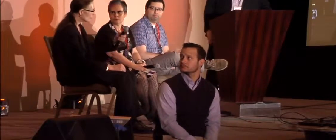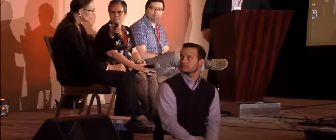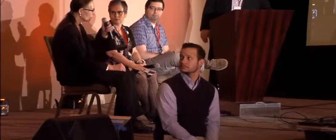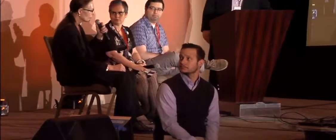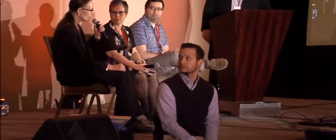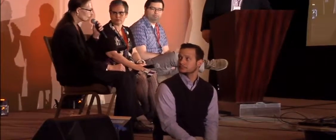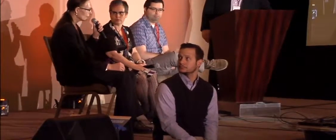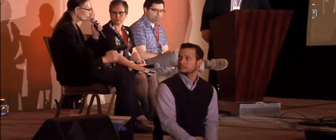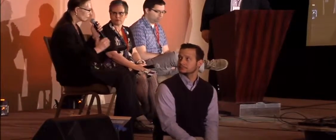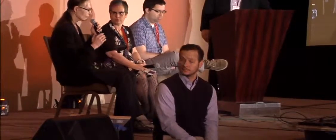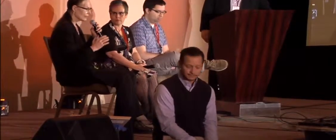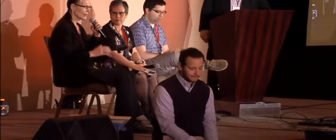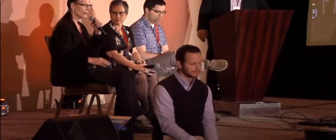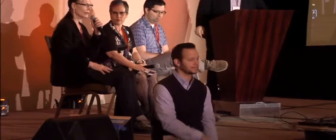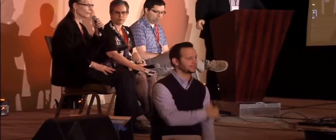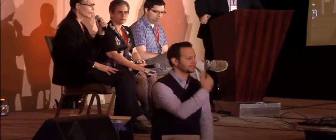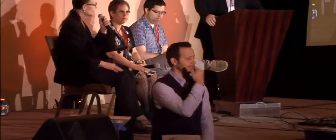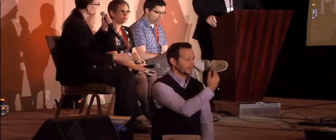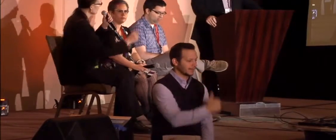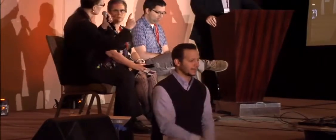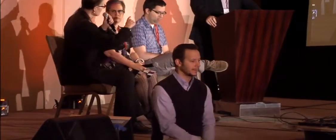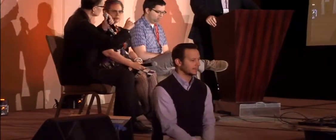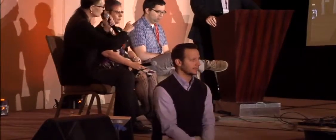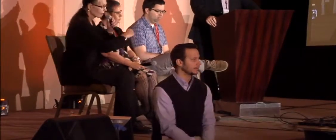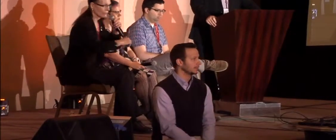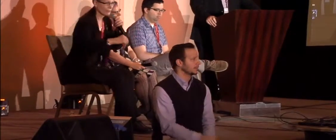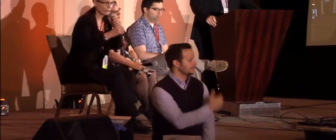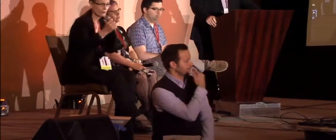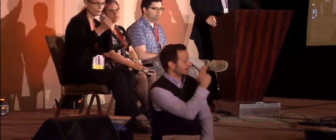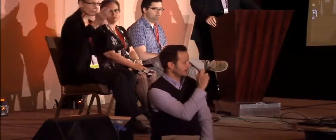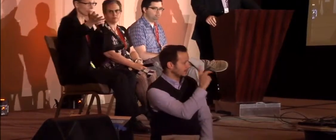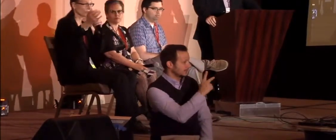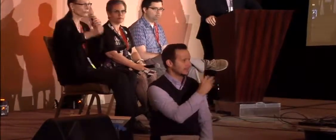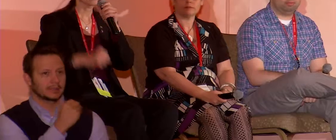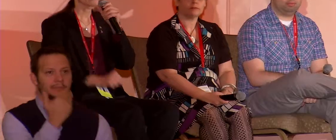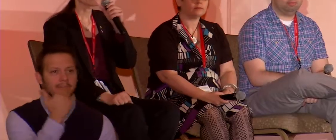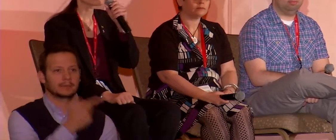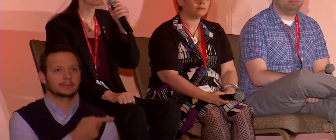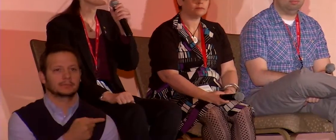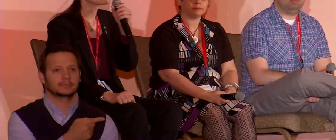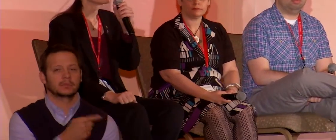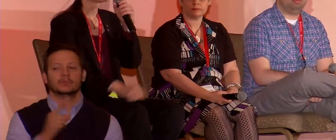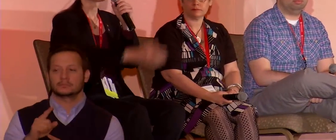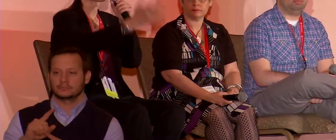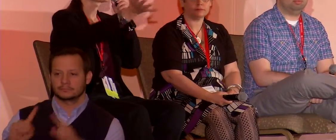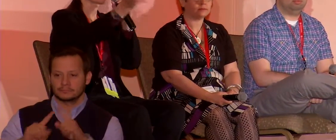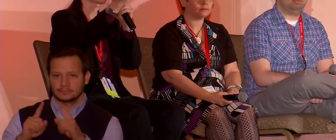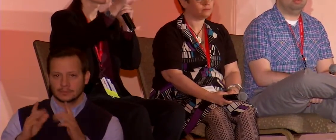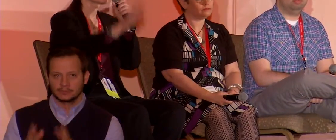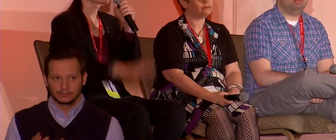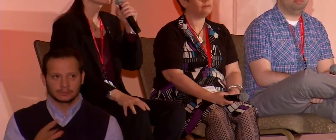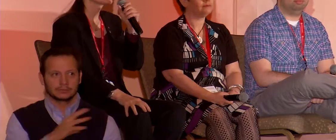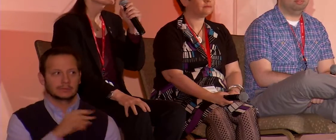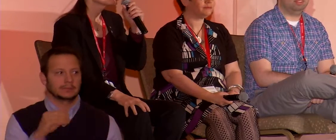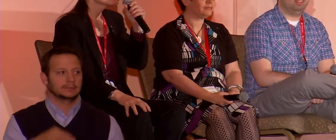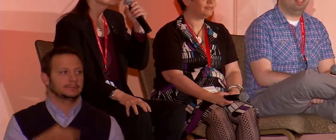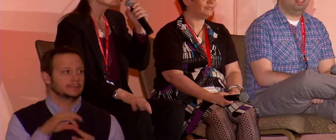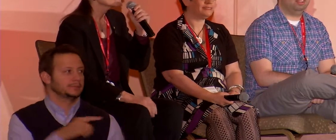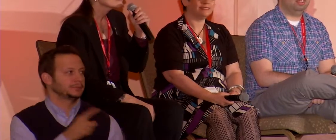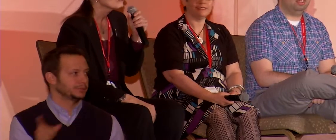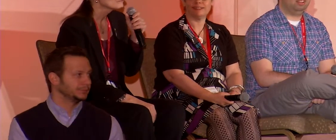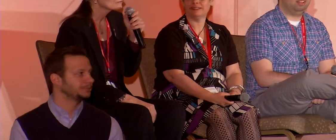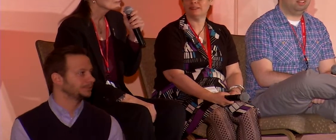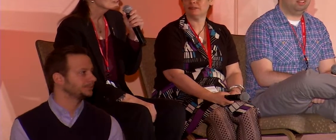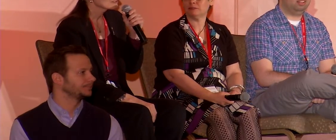Marsha? All right, then, thank you. And thank you, Nick, and thank you to the folks signing for us, and especially to you, friends.